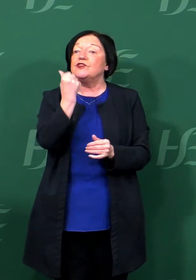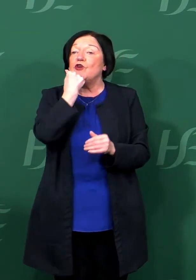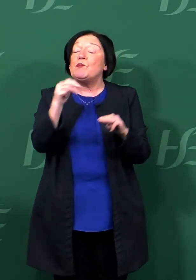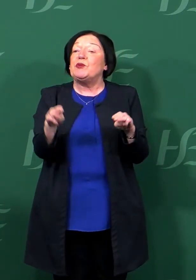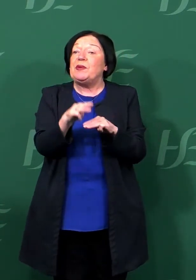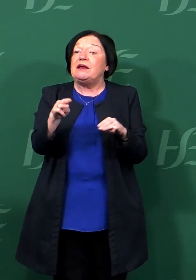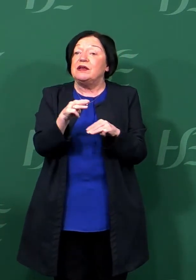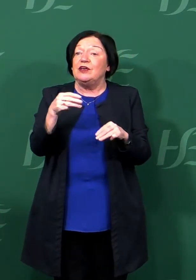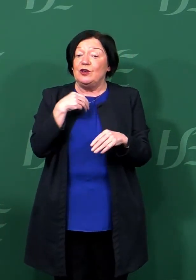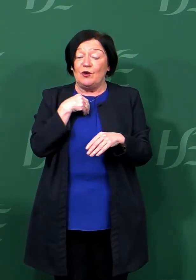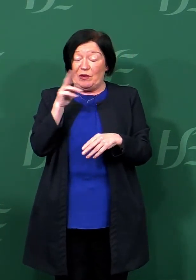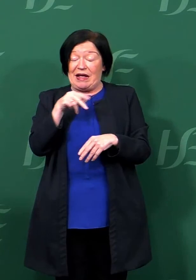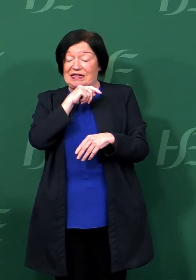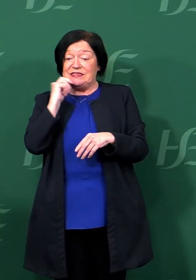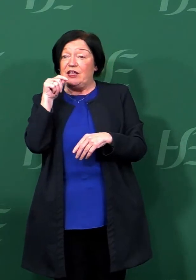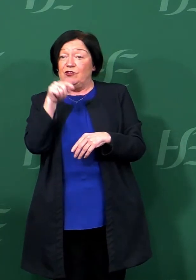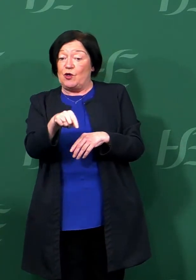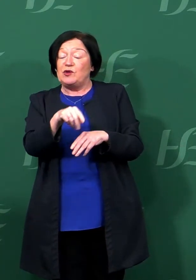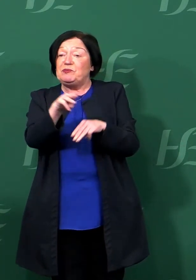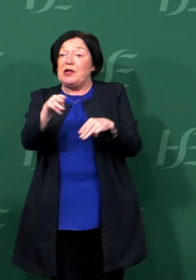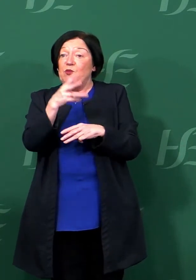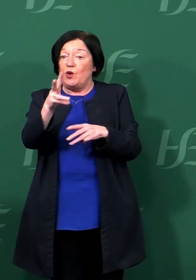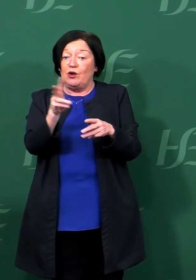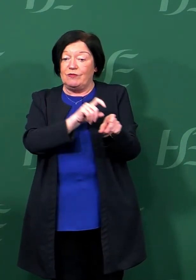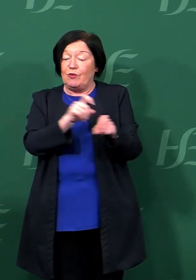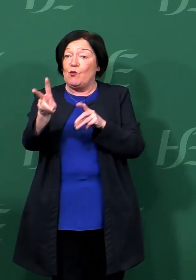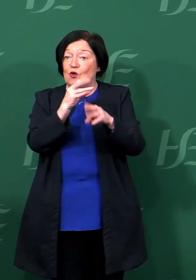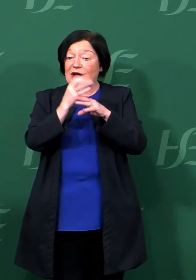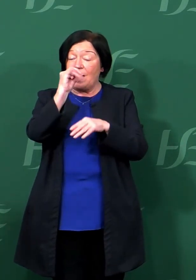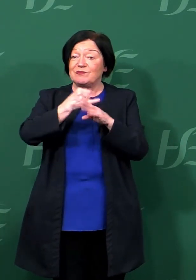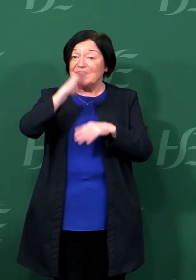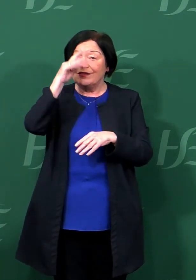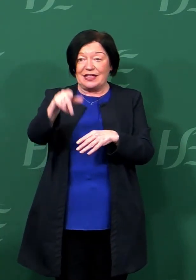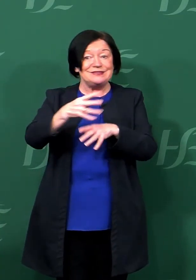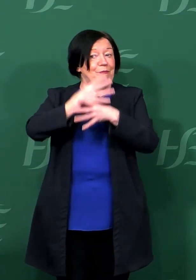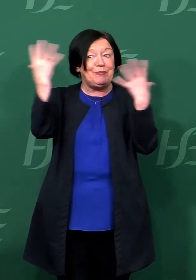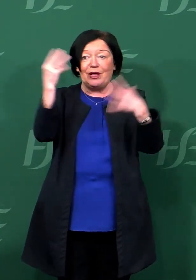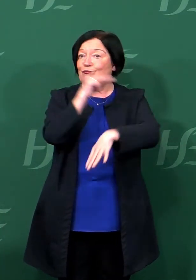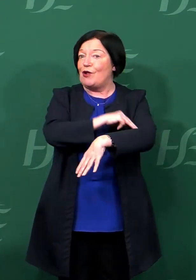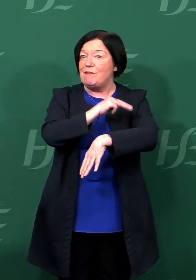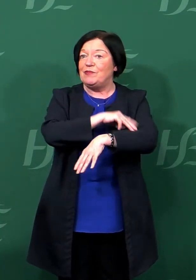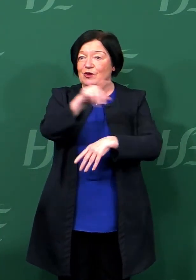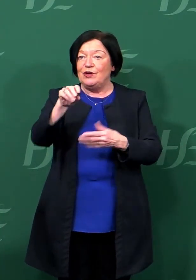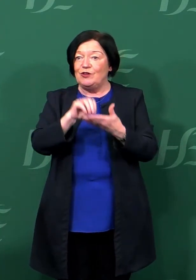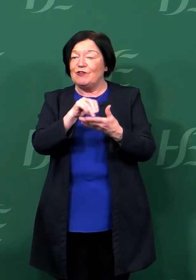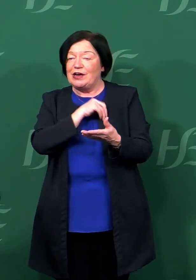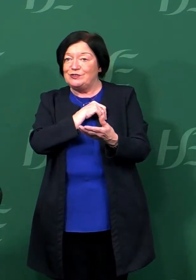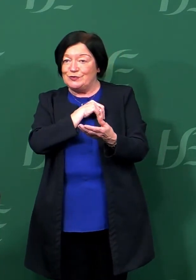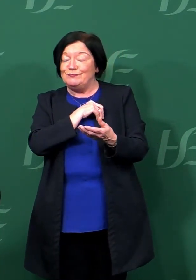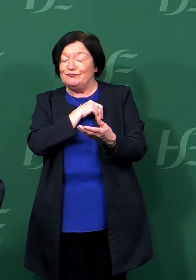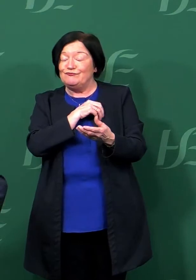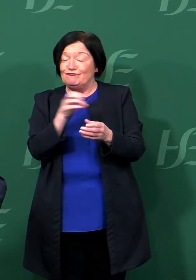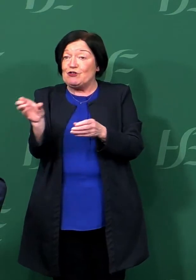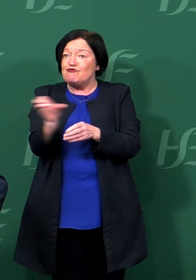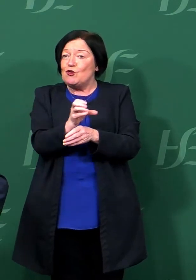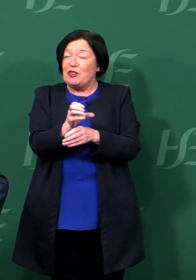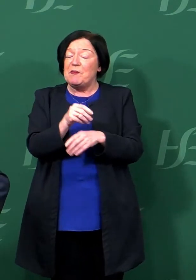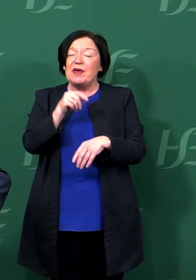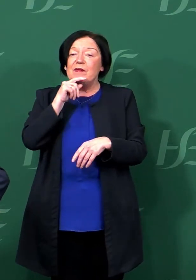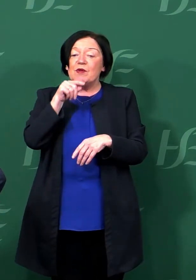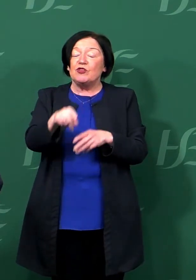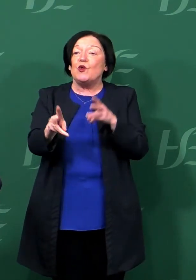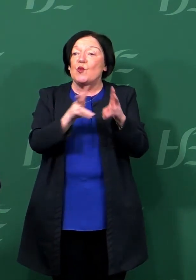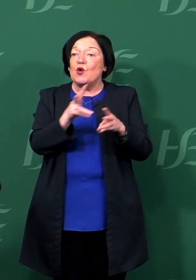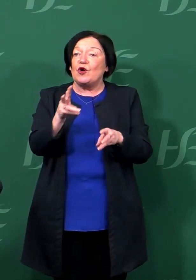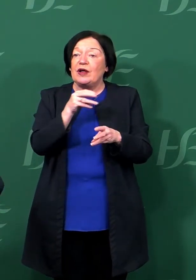Now, we can't say that those 13 people are going to work in CAMHS in Ireland. That's the big problem, and it's up to us to try and attract them to do that. But certainly in terms of the